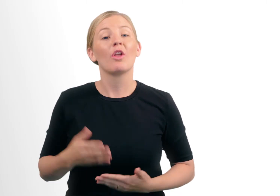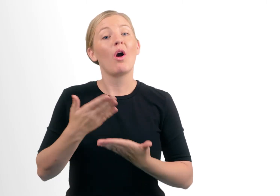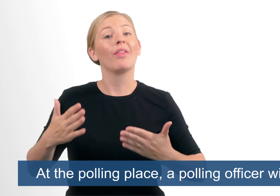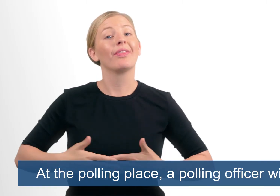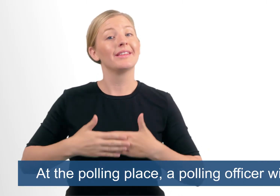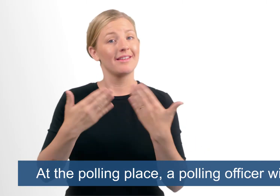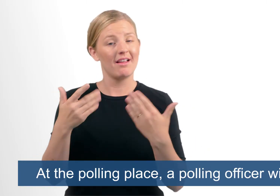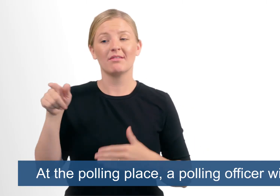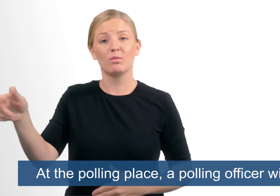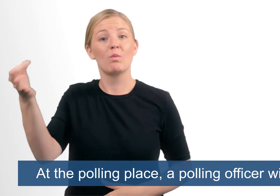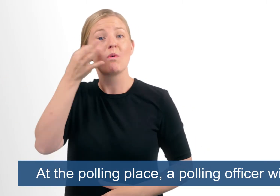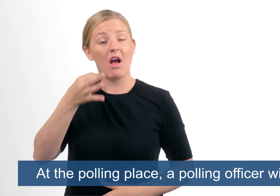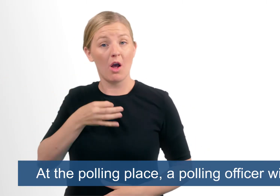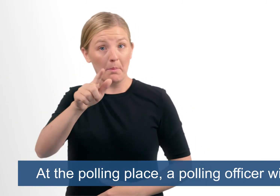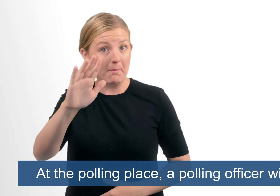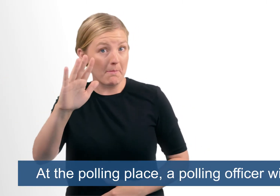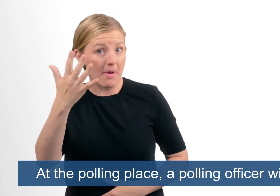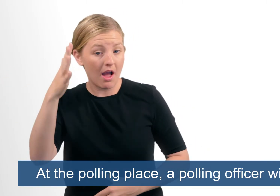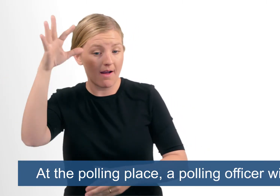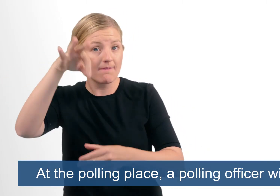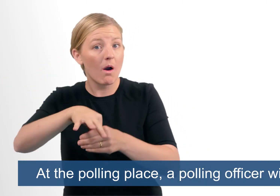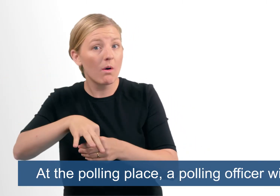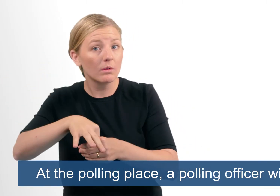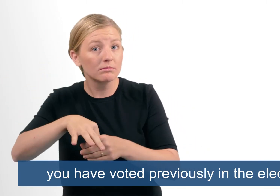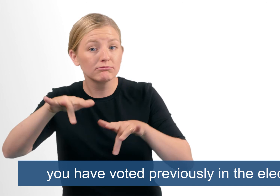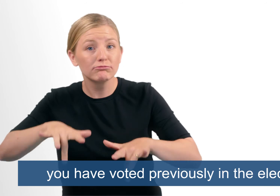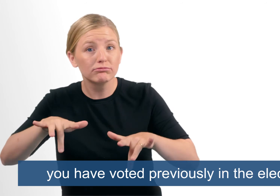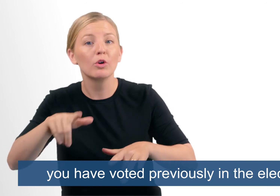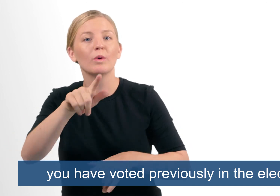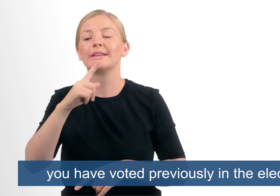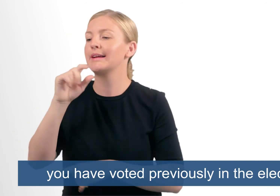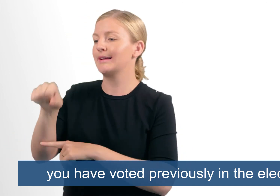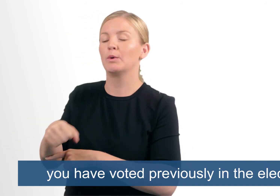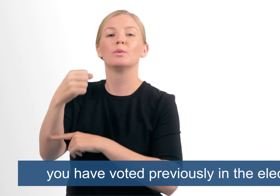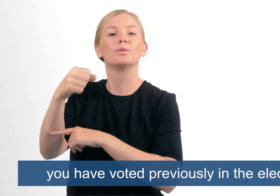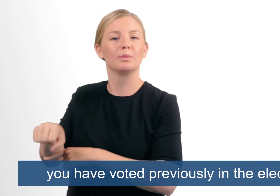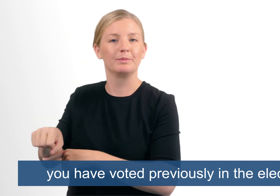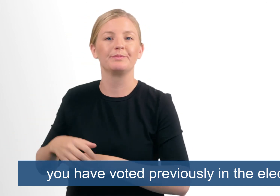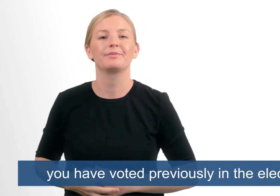At the polling place, a polling officer will ask if you have voted previously in the election.